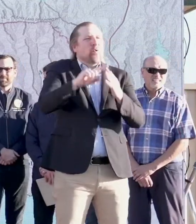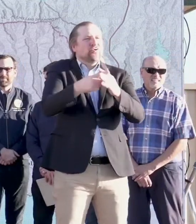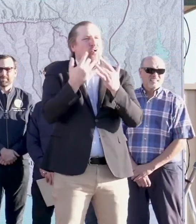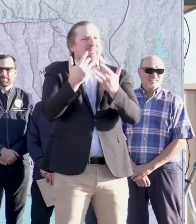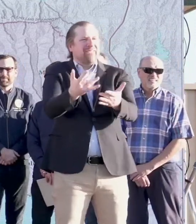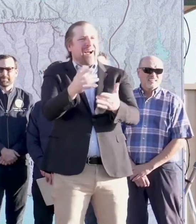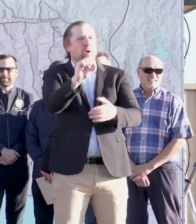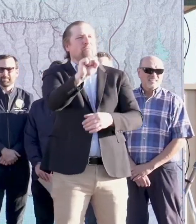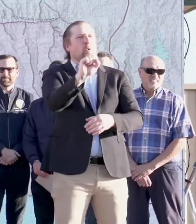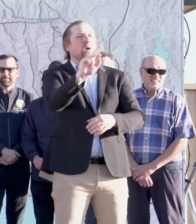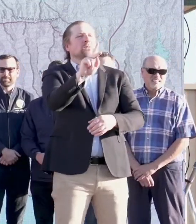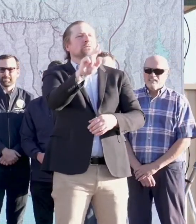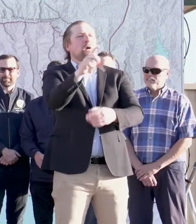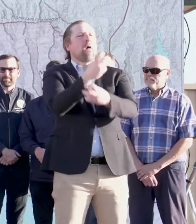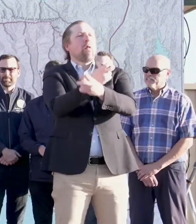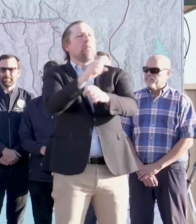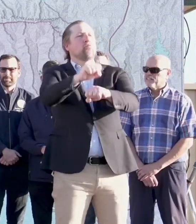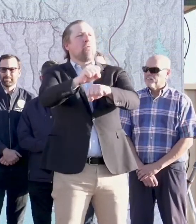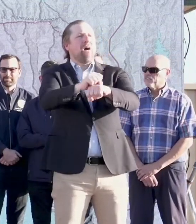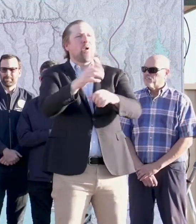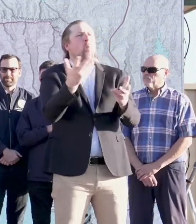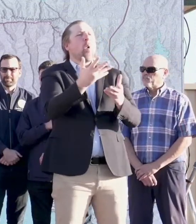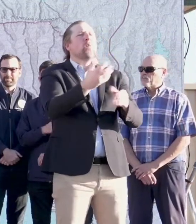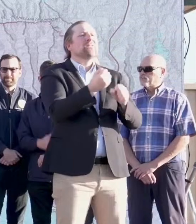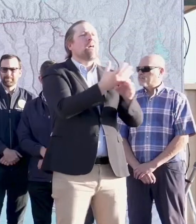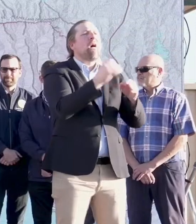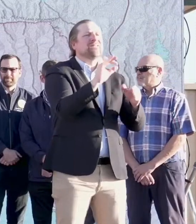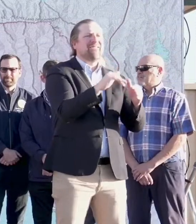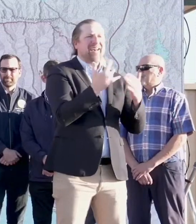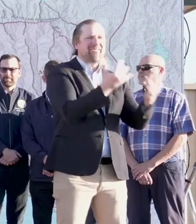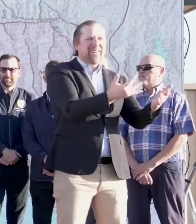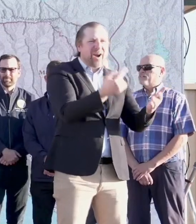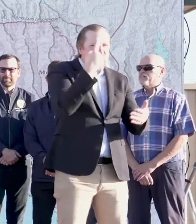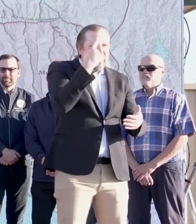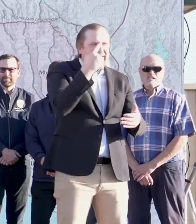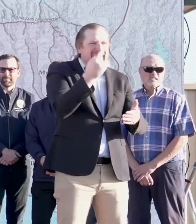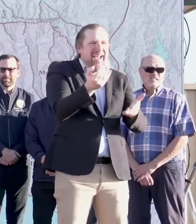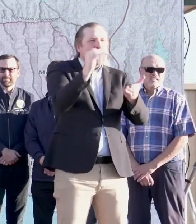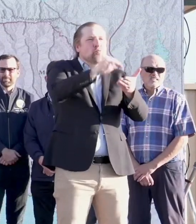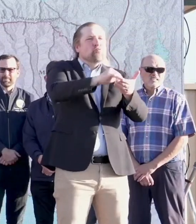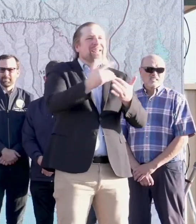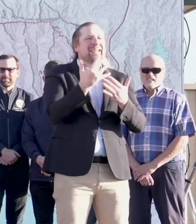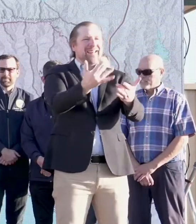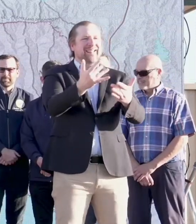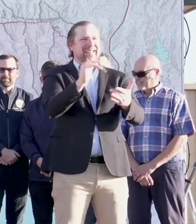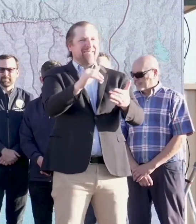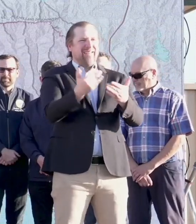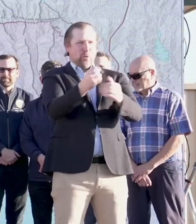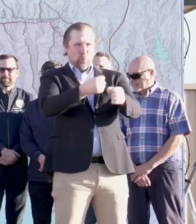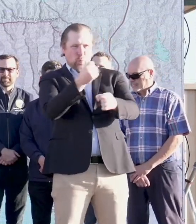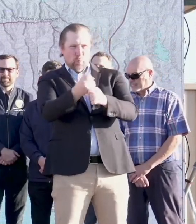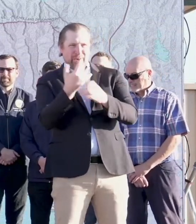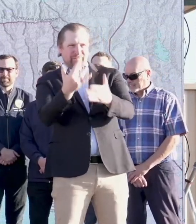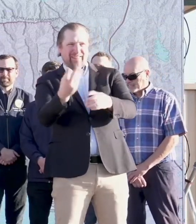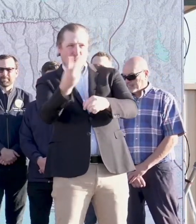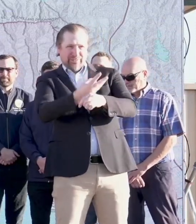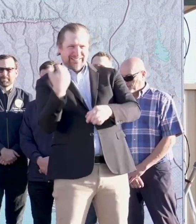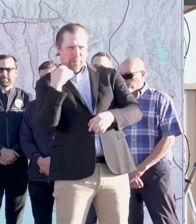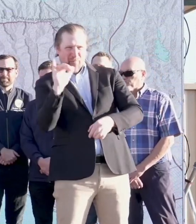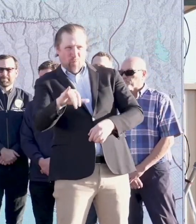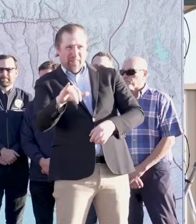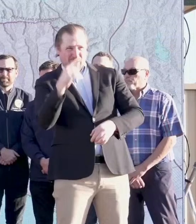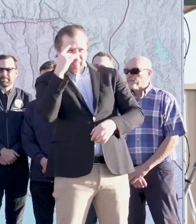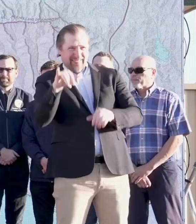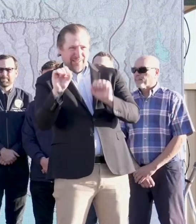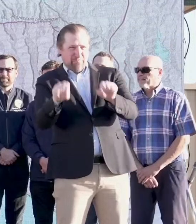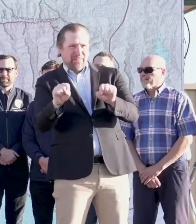Do you believe possibly the most likely cause of fire is a rekindling of the fire that was in that area 6 days prior?